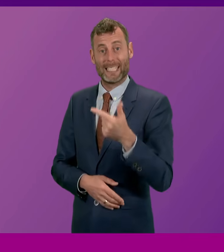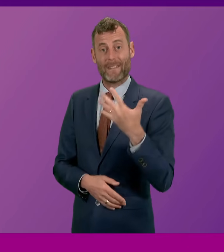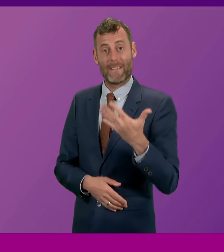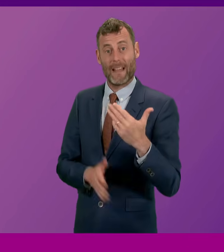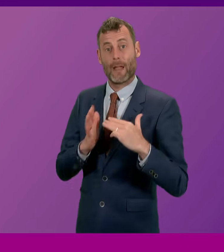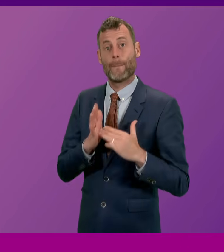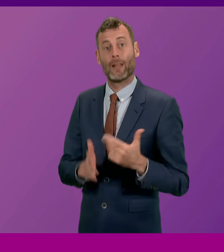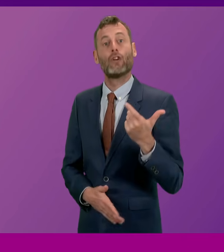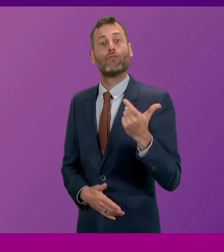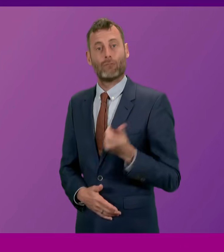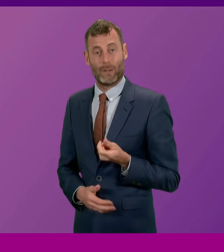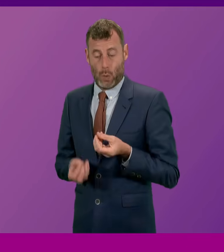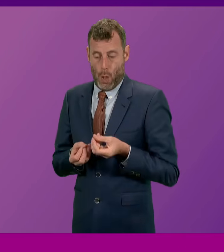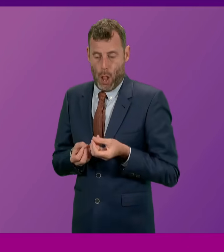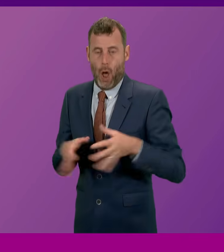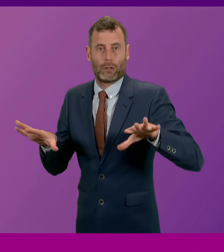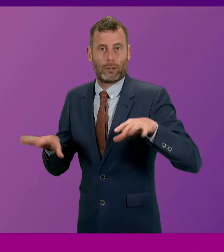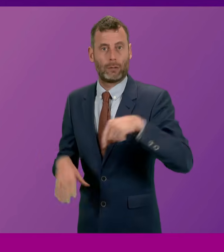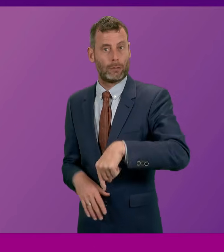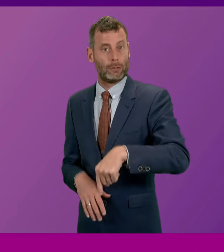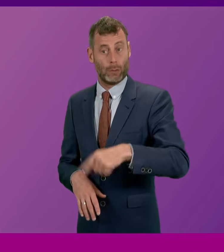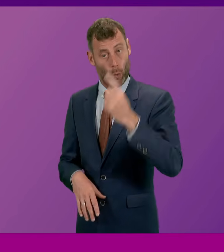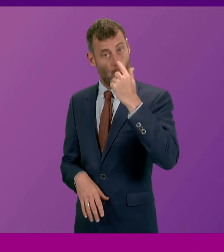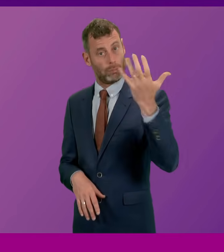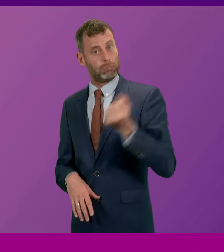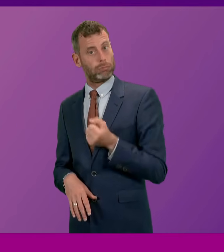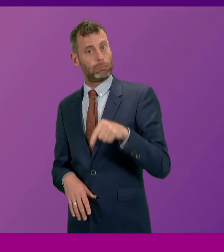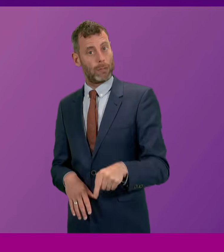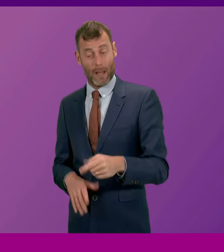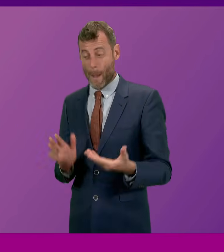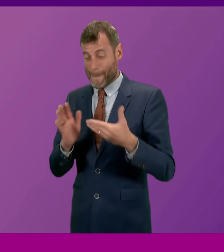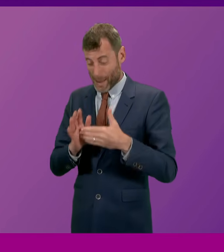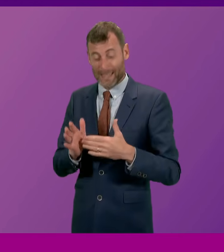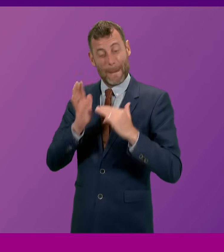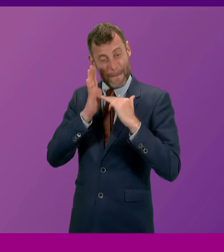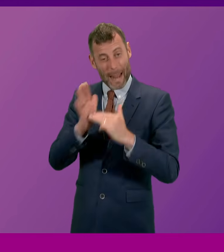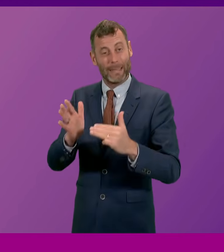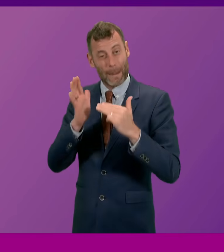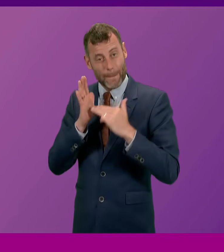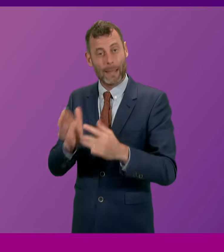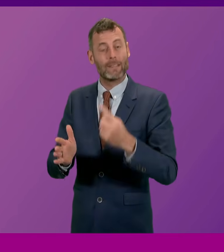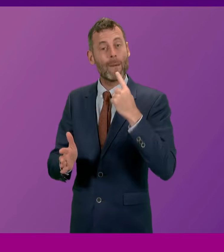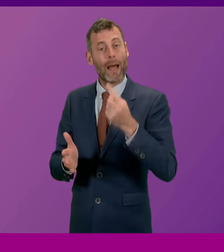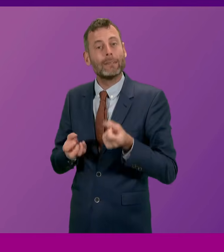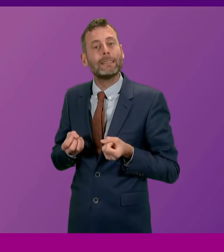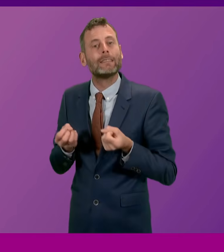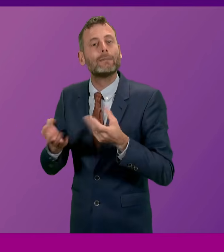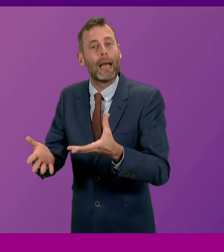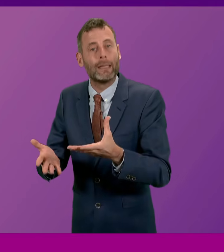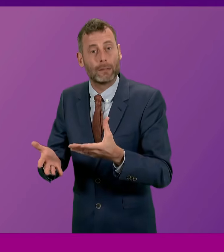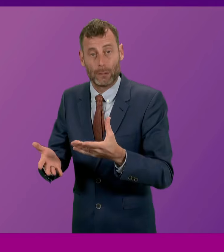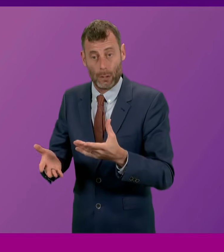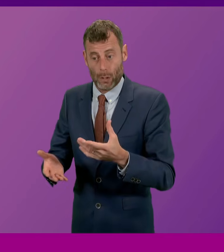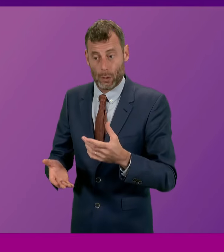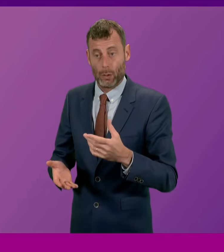revenue lost from the Scottish Government, and tens of millions of pounds in cost, primarily to